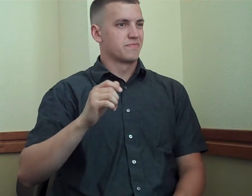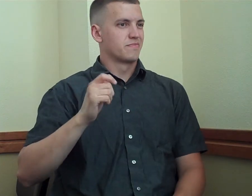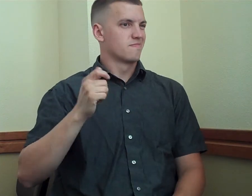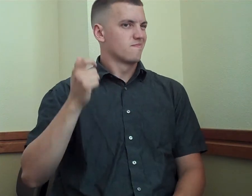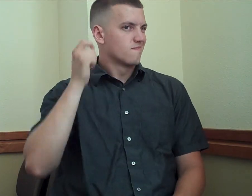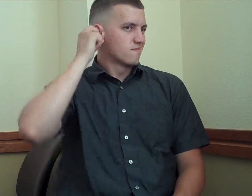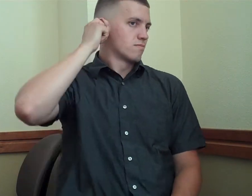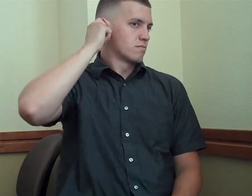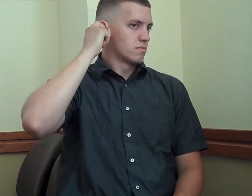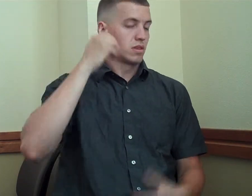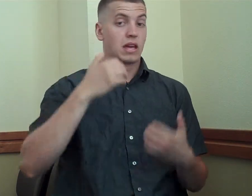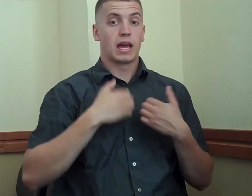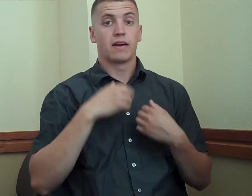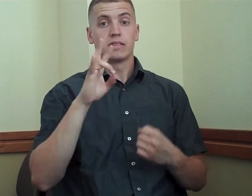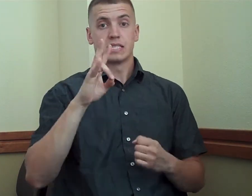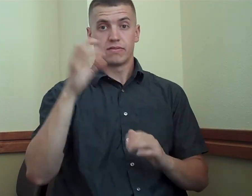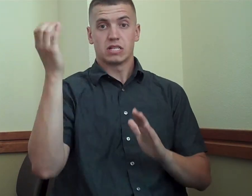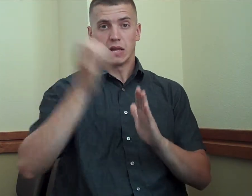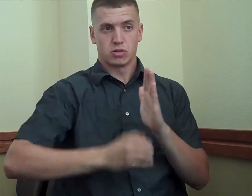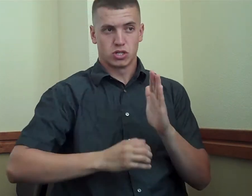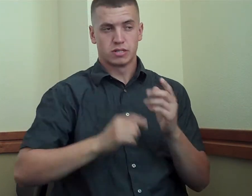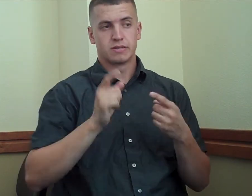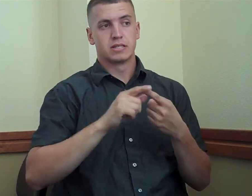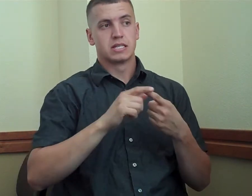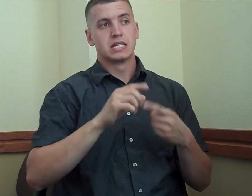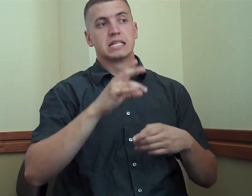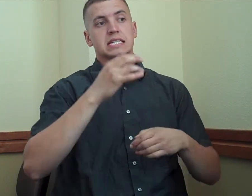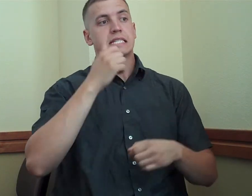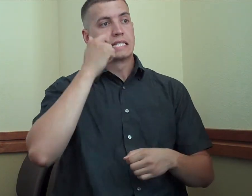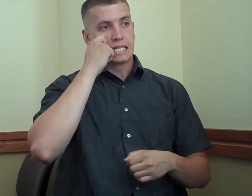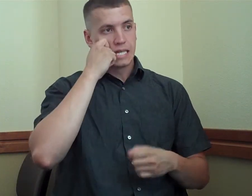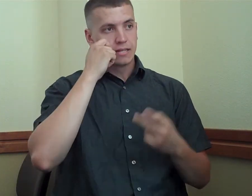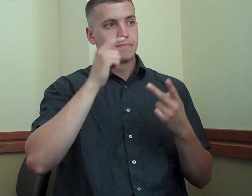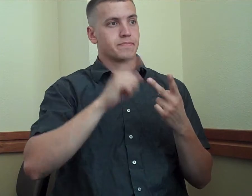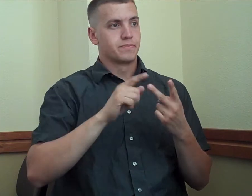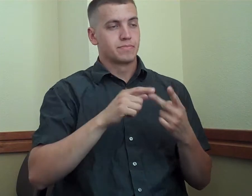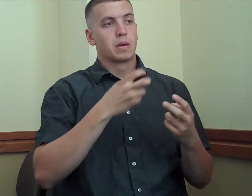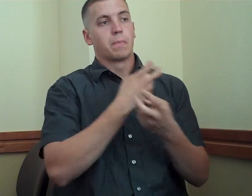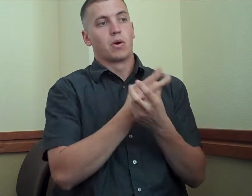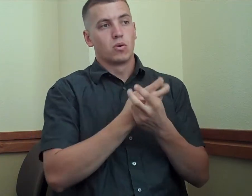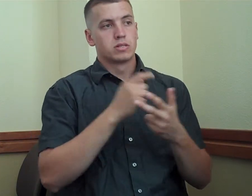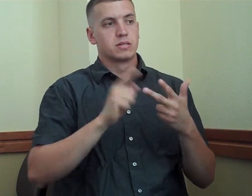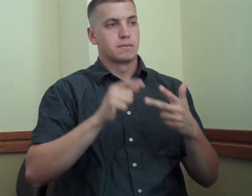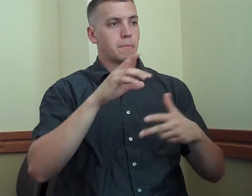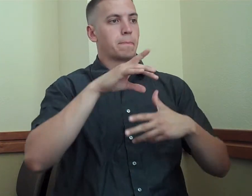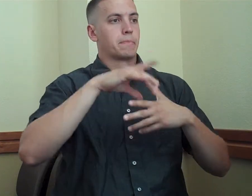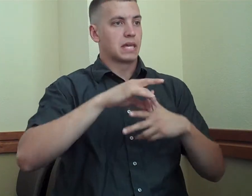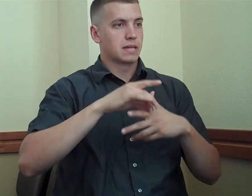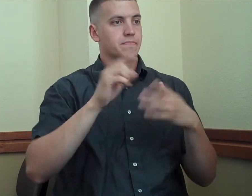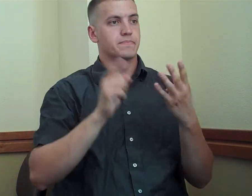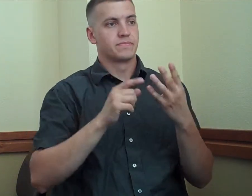chapters. The chapters are skin, bones, meat, internal organs, blood, fat, and miscellaneous.